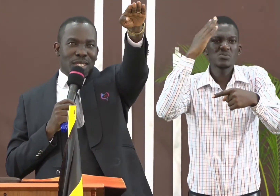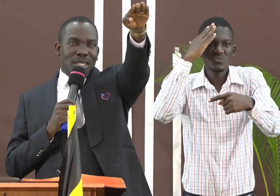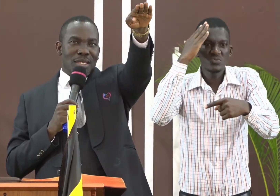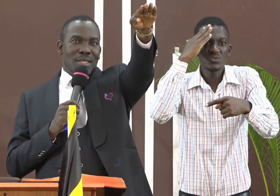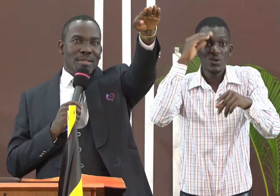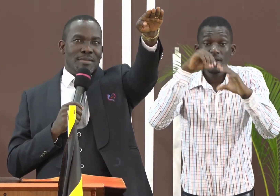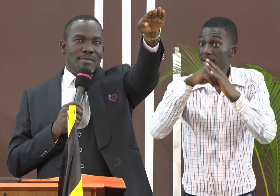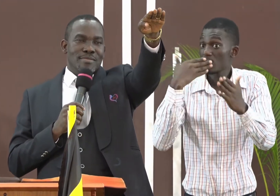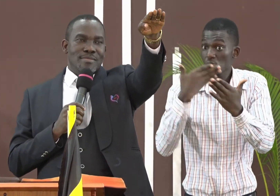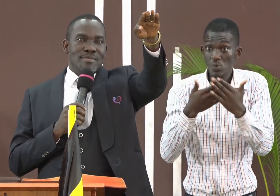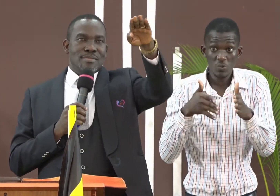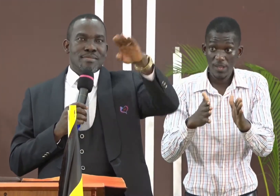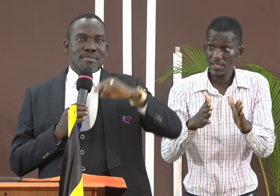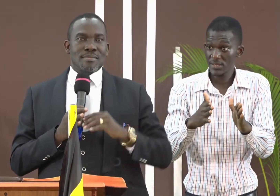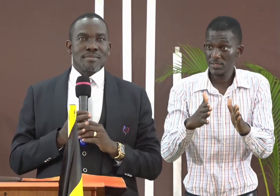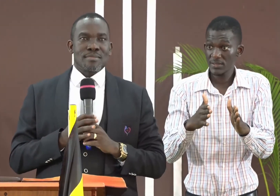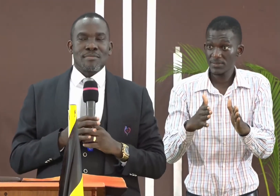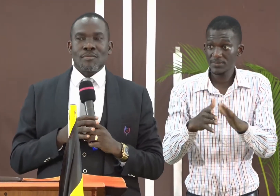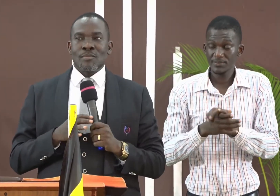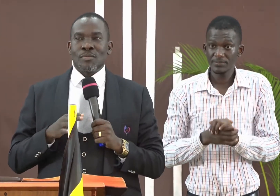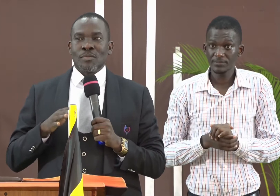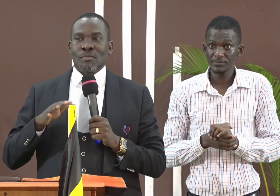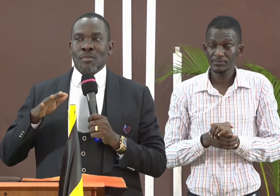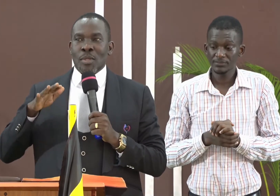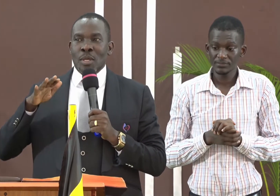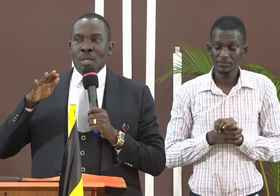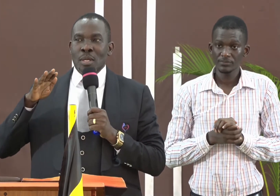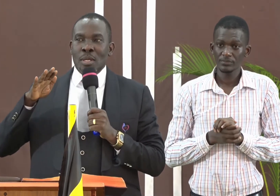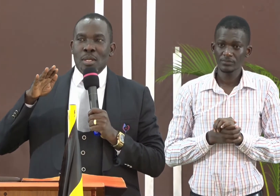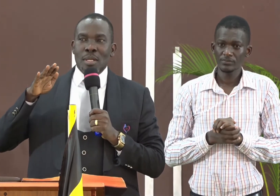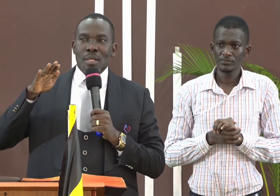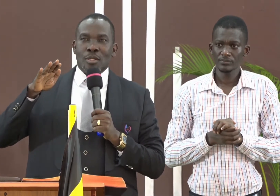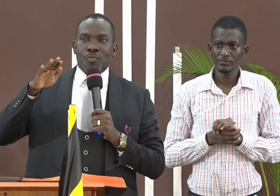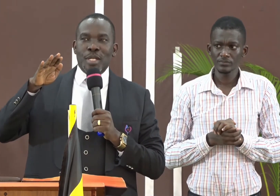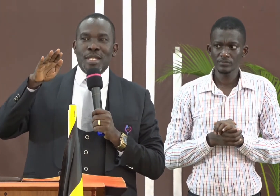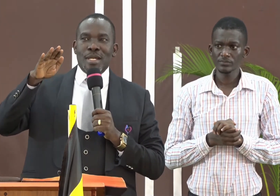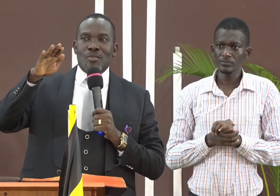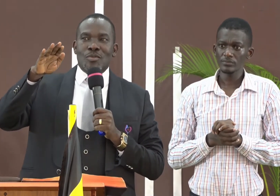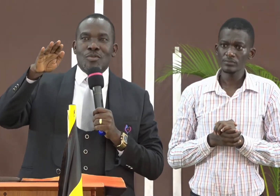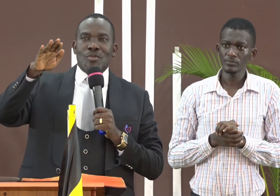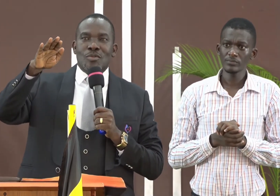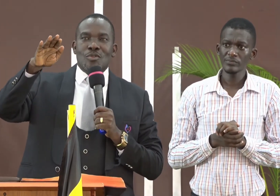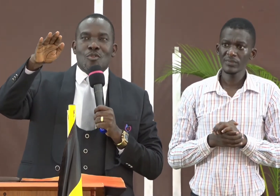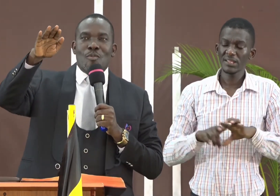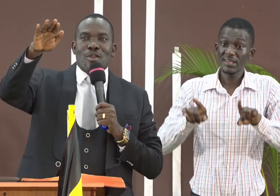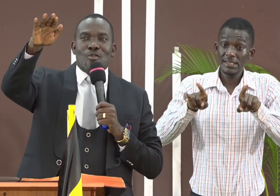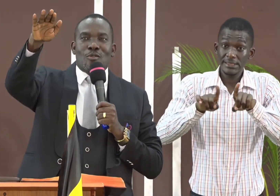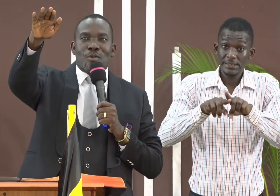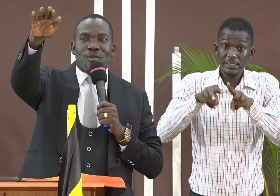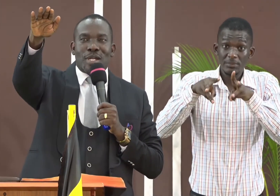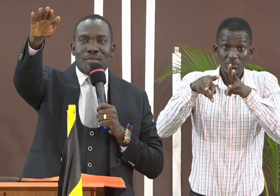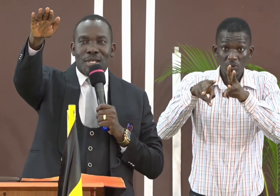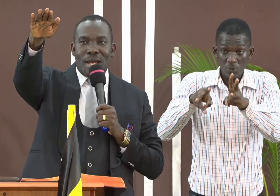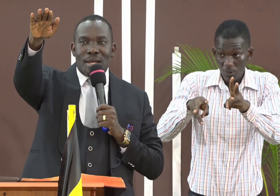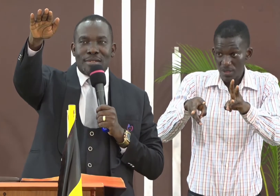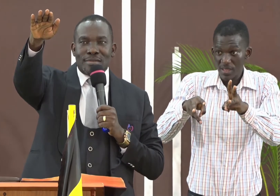bulungi. The more the children of men have known good. Speed yemu n'okumanya okubi